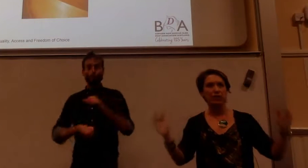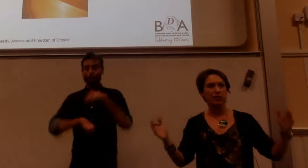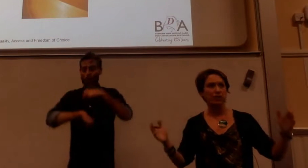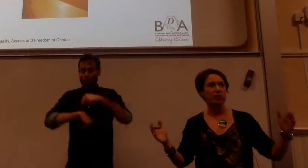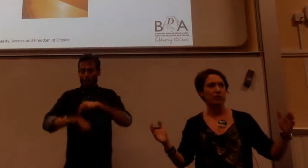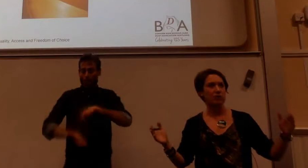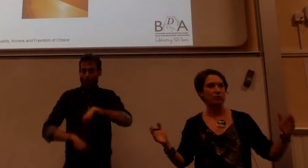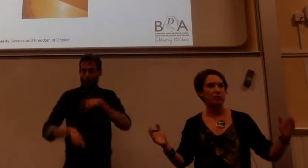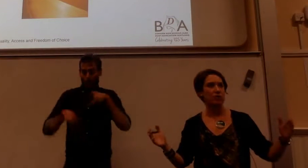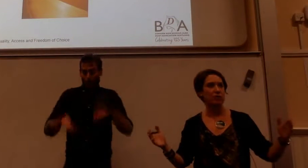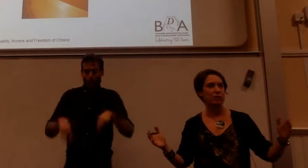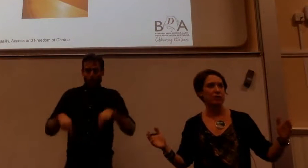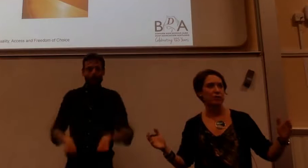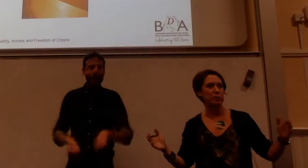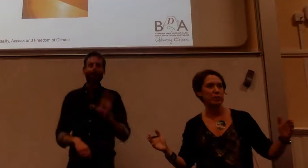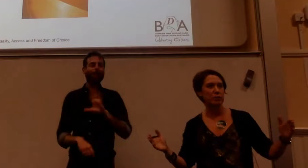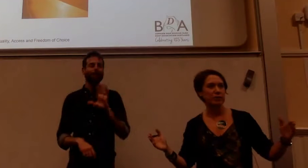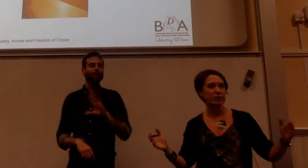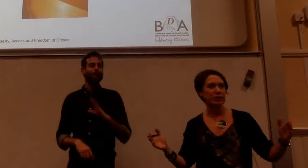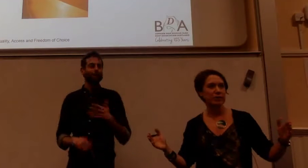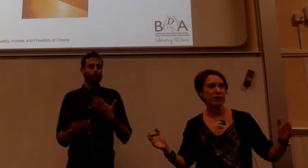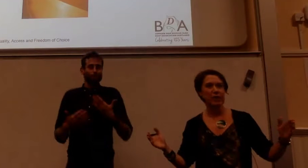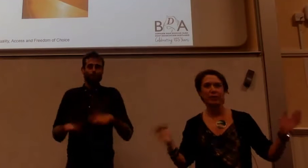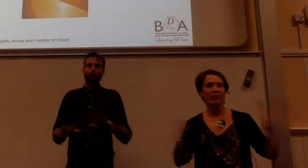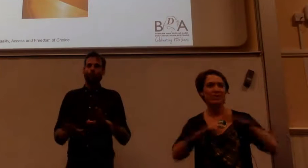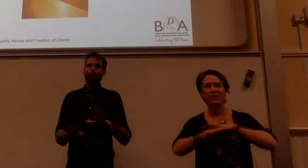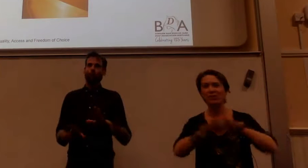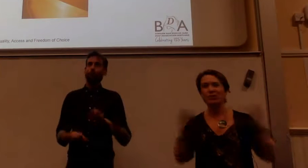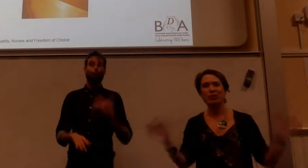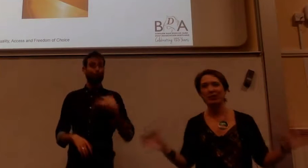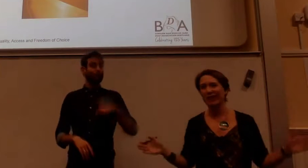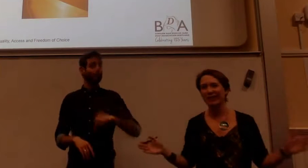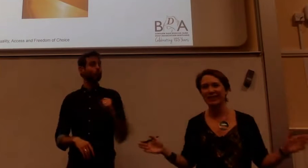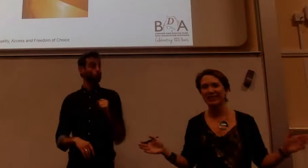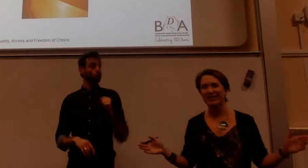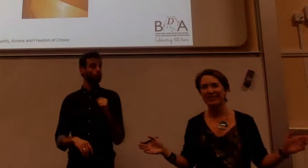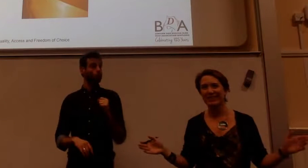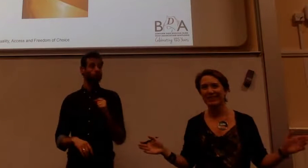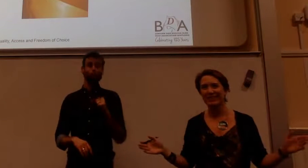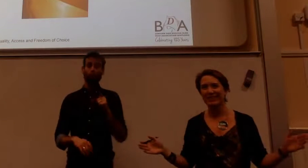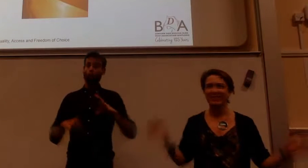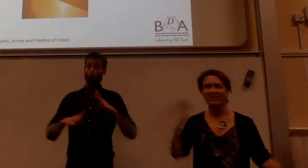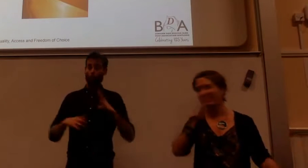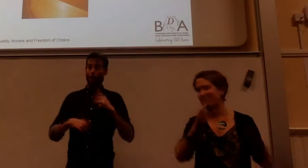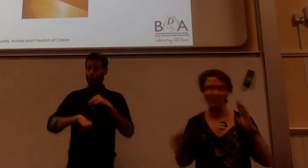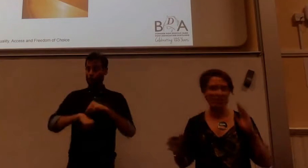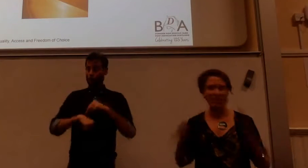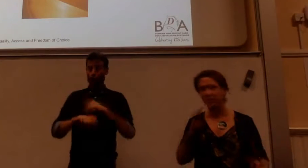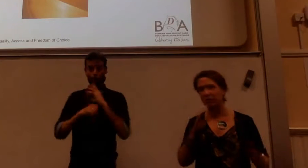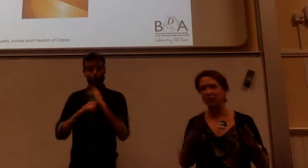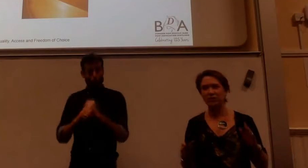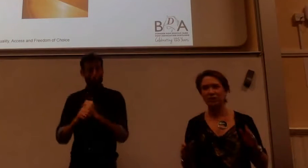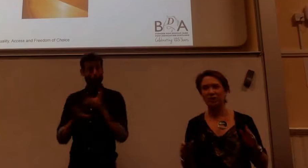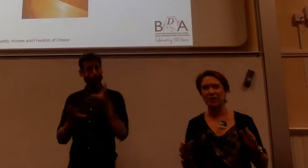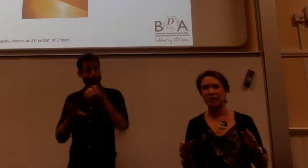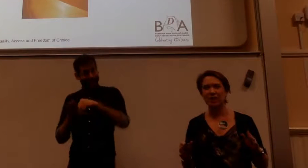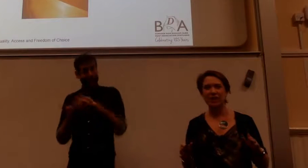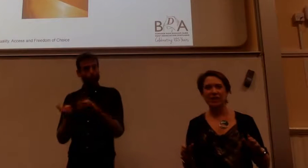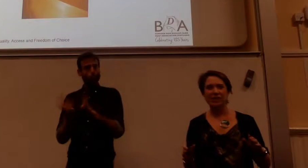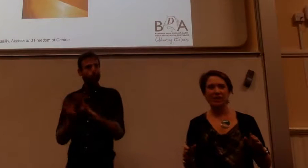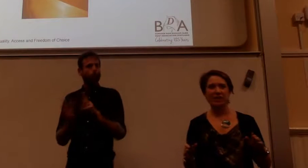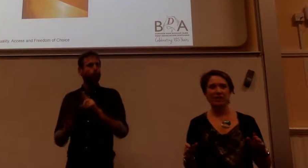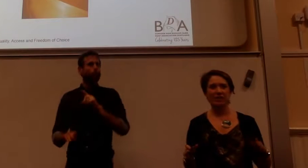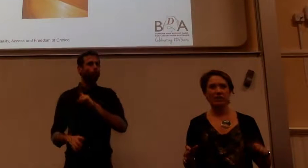and for the duration of your time in the degree. Otherwise, it's just too complicated. It's just too difficult to